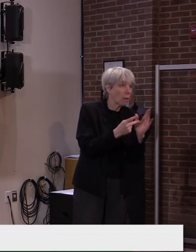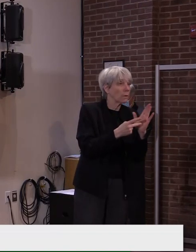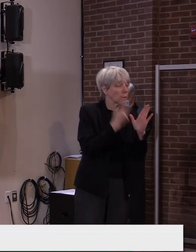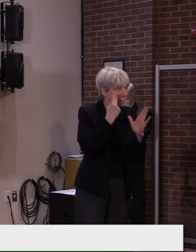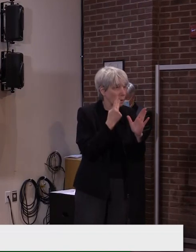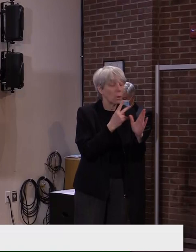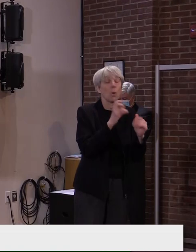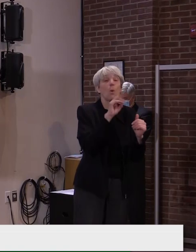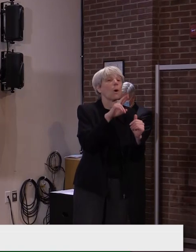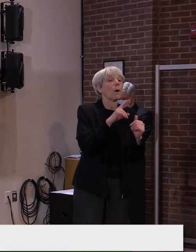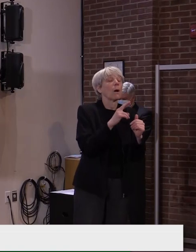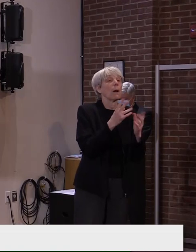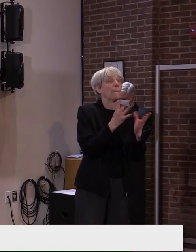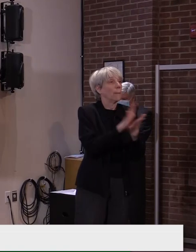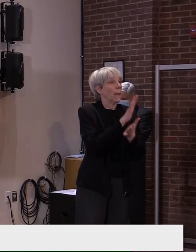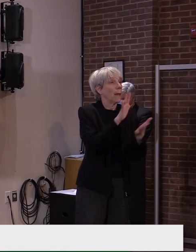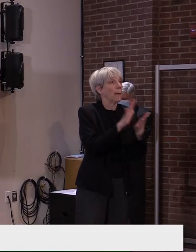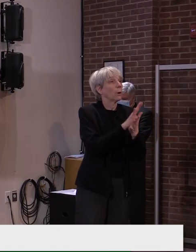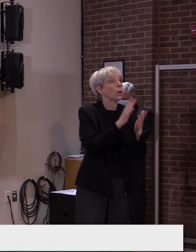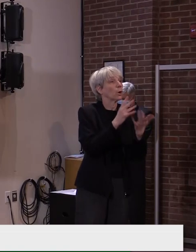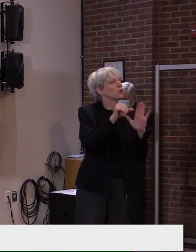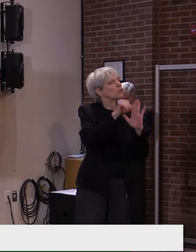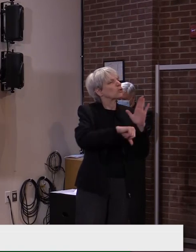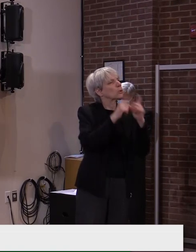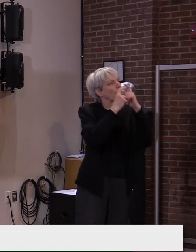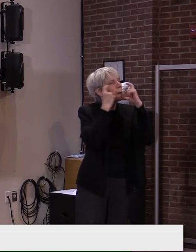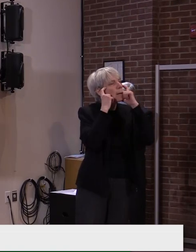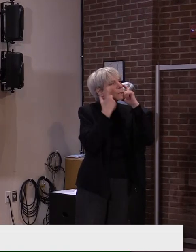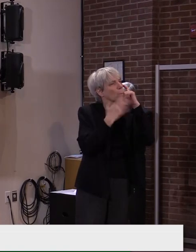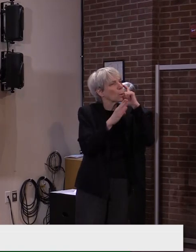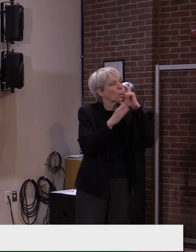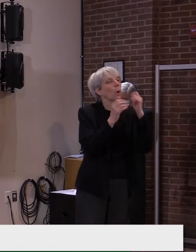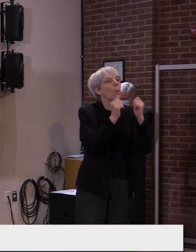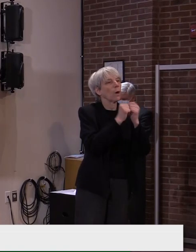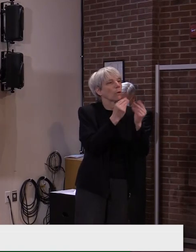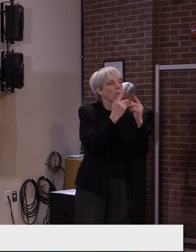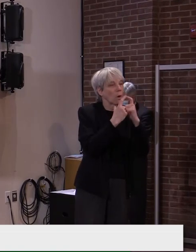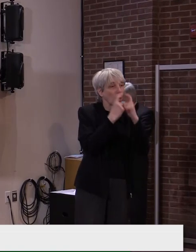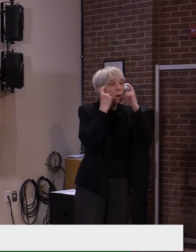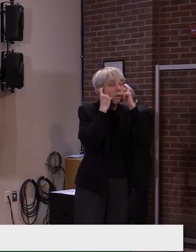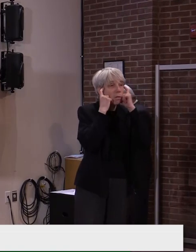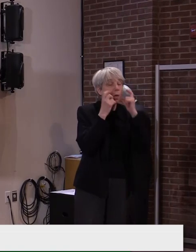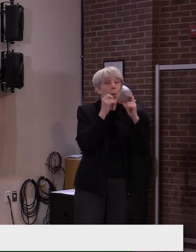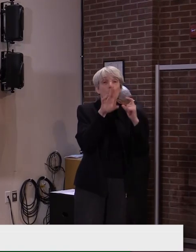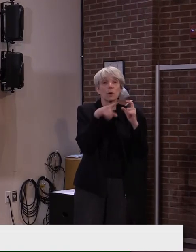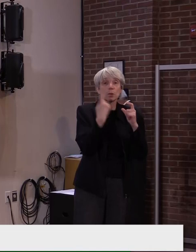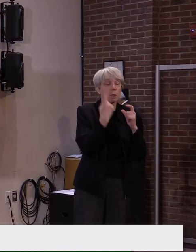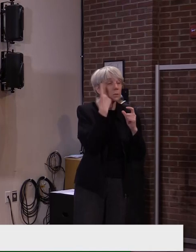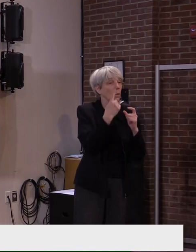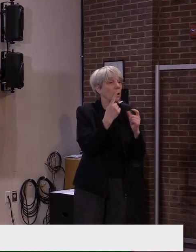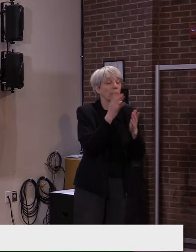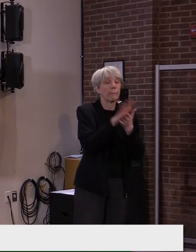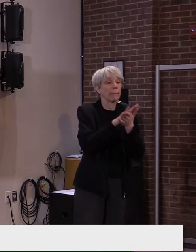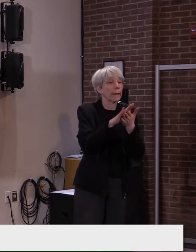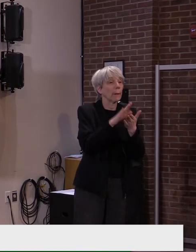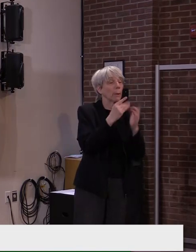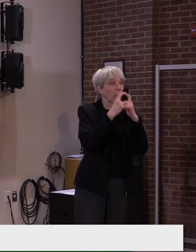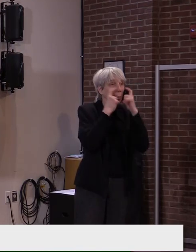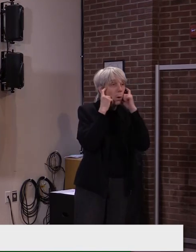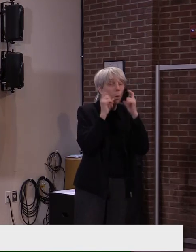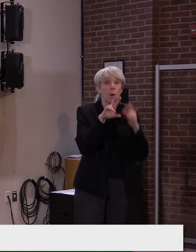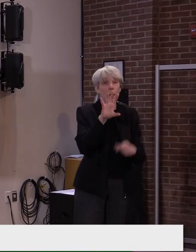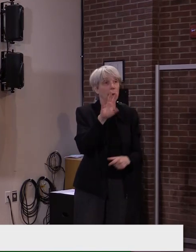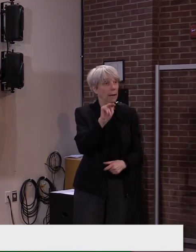and surgical, or just a surgical, or just an N95.